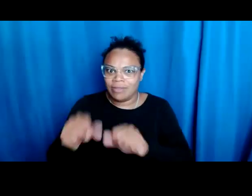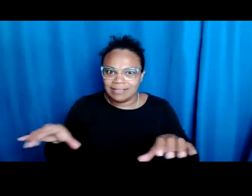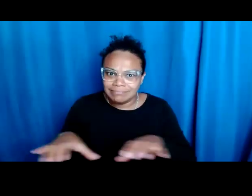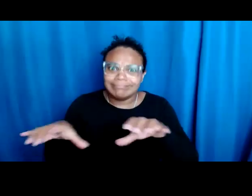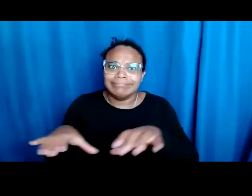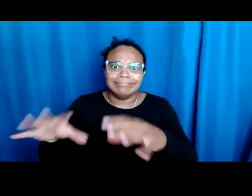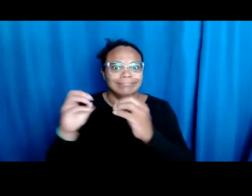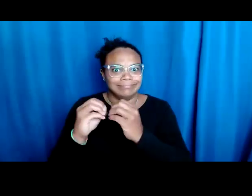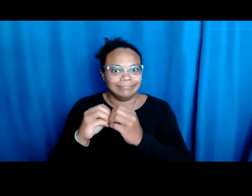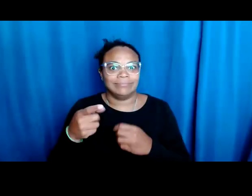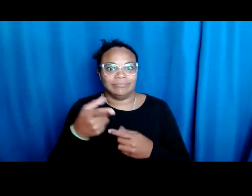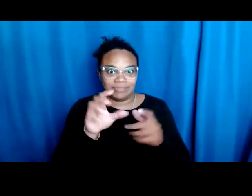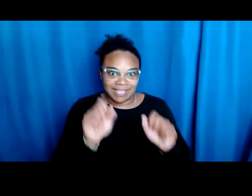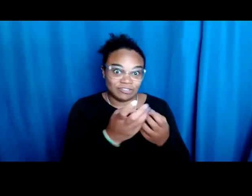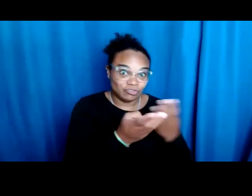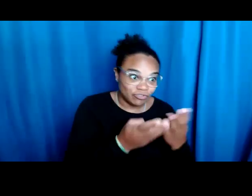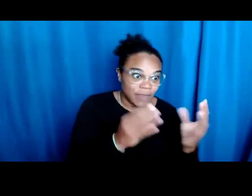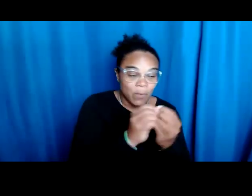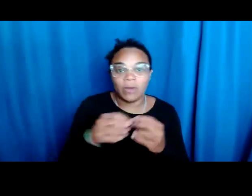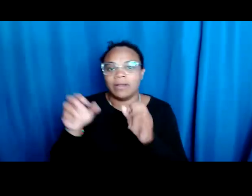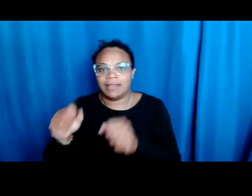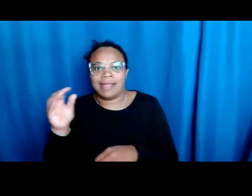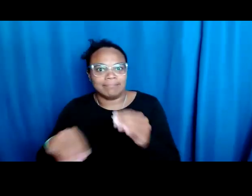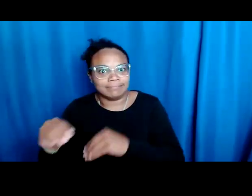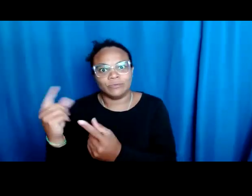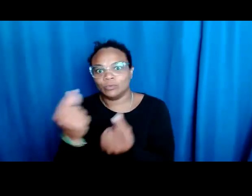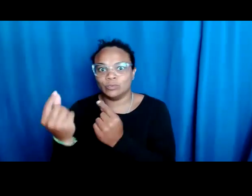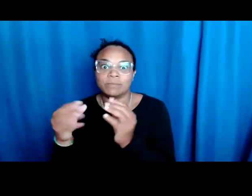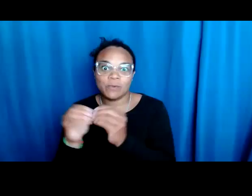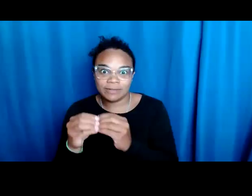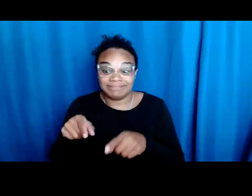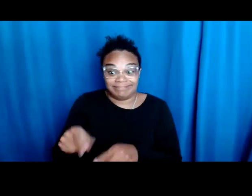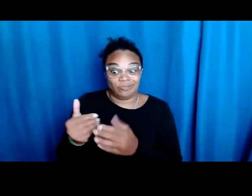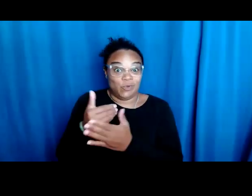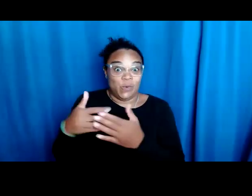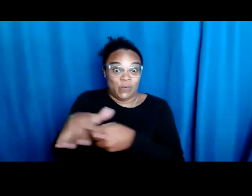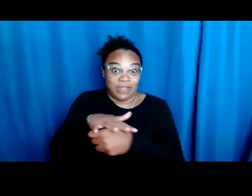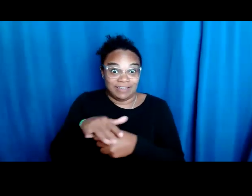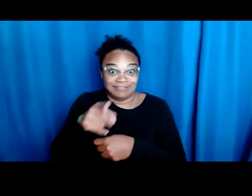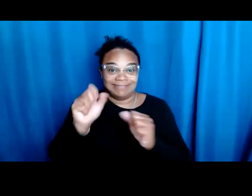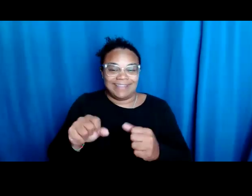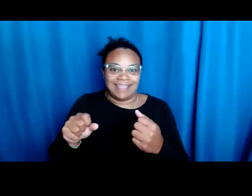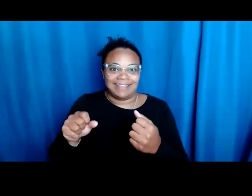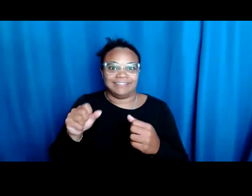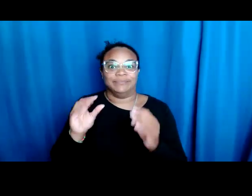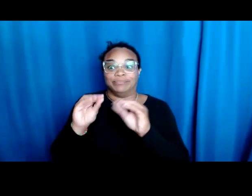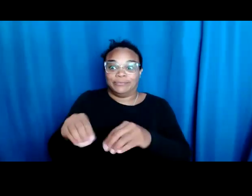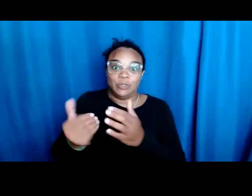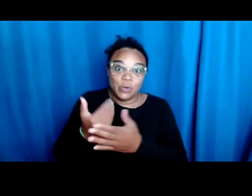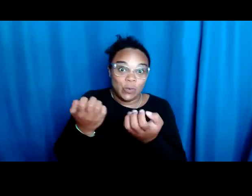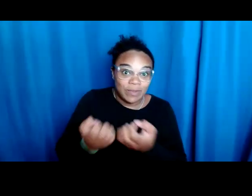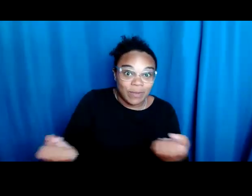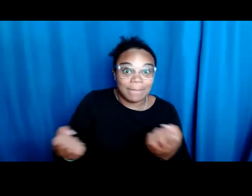and your service capability. So in this new location, you're now able to add new equipment and